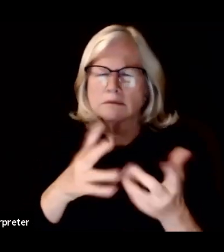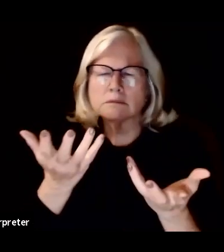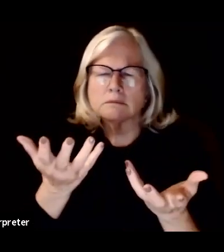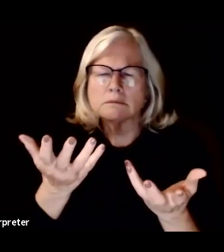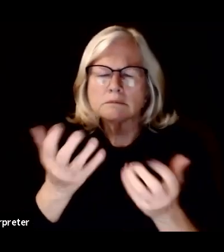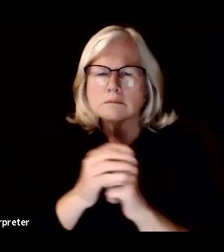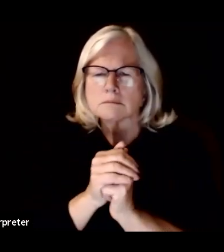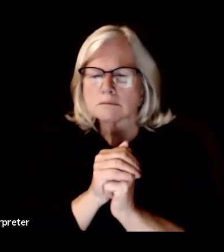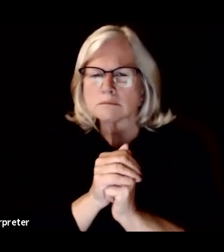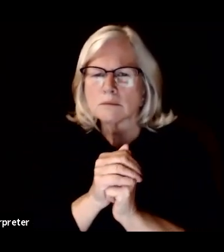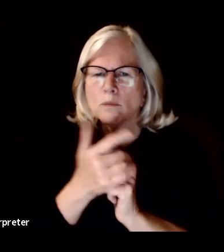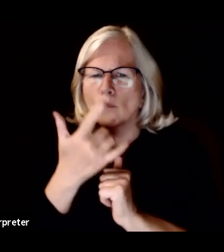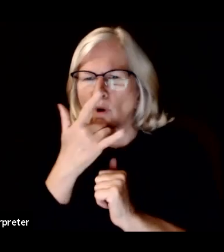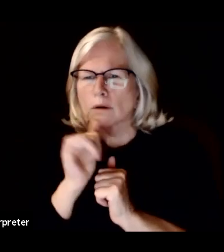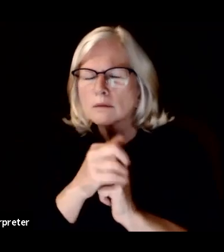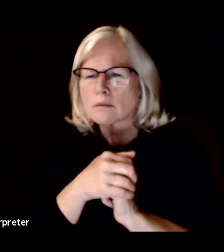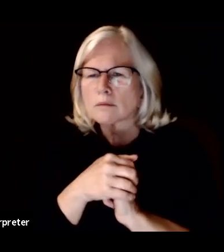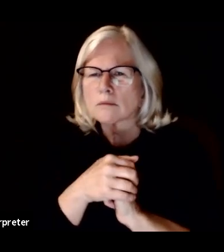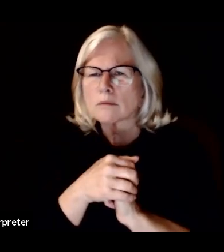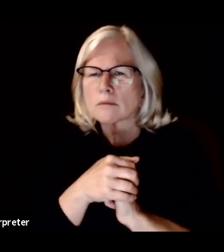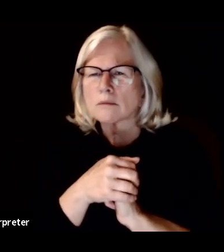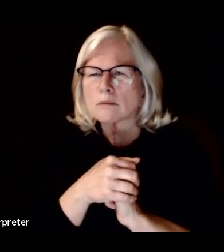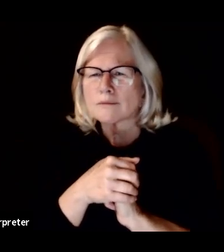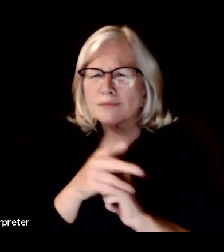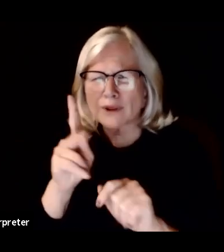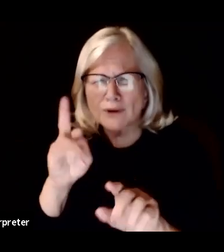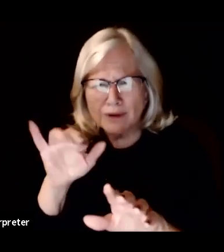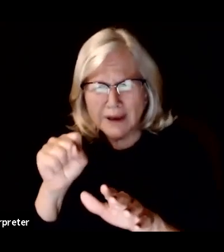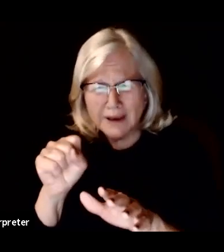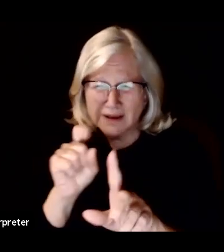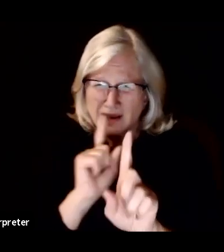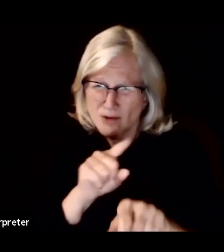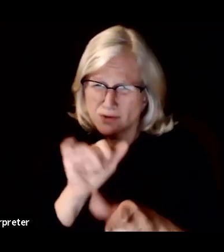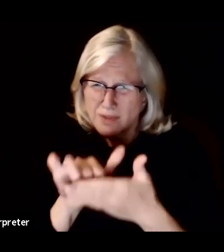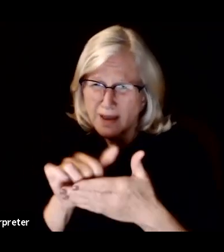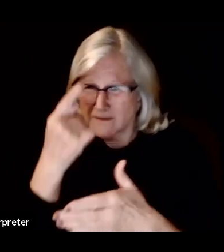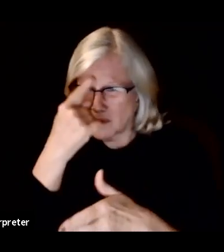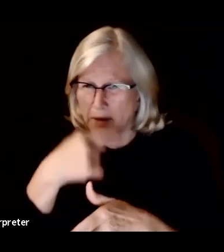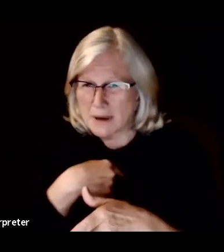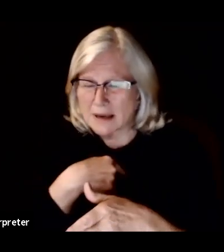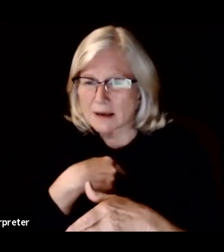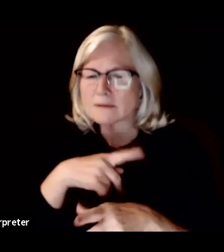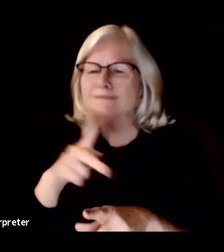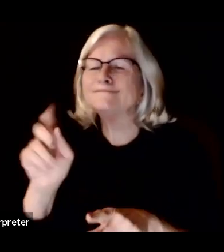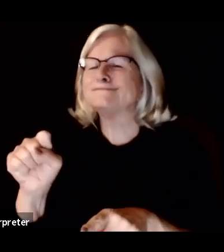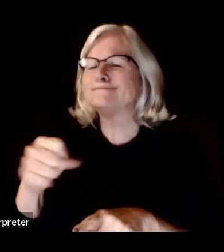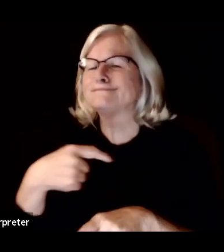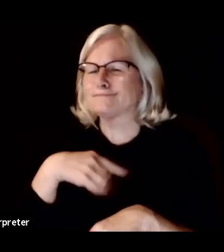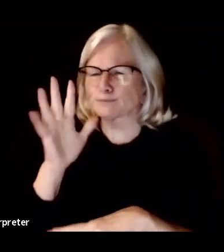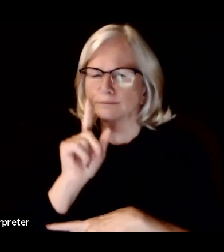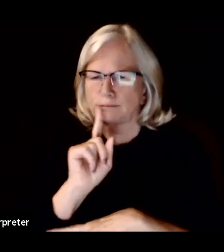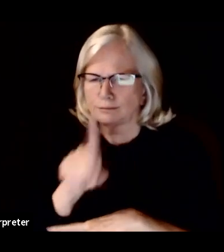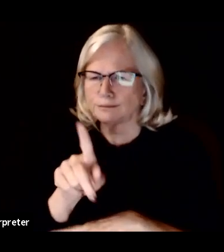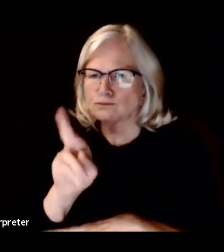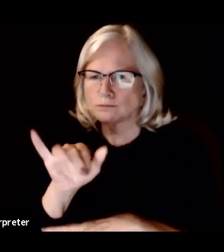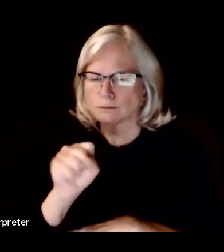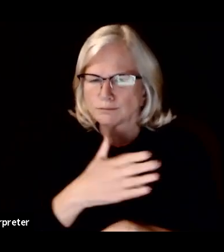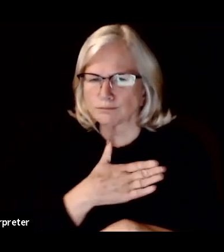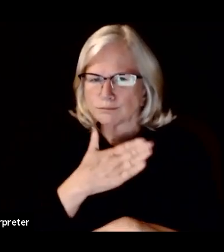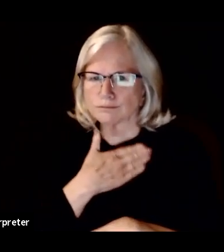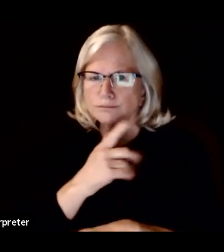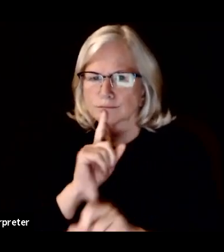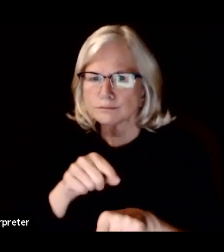Ruth or Chris, could either of you take that, please? Sure, I'd be happy to take that. Oh, you can, Chris. I mean, we